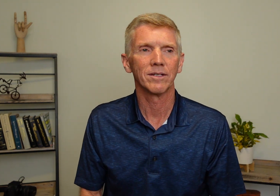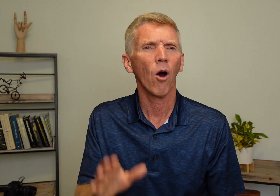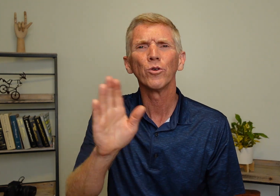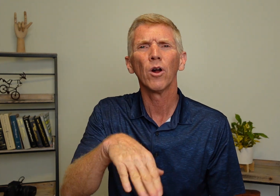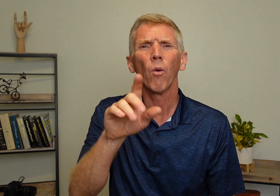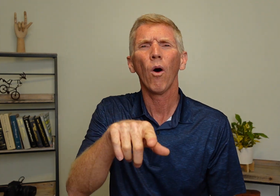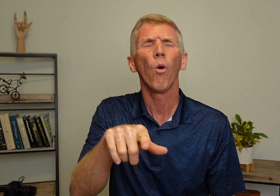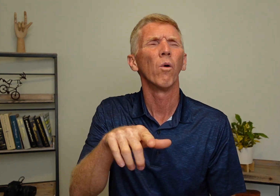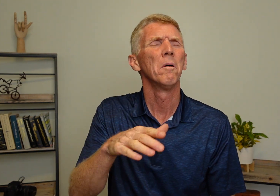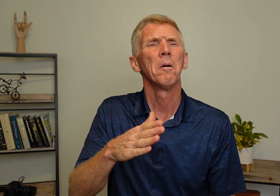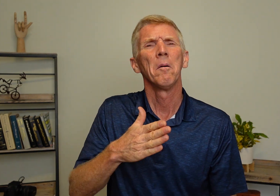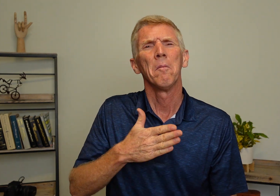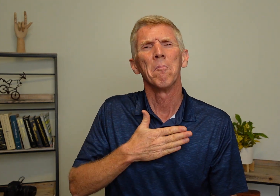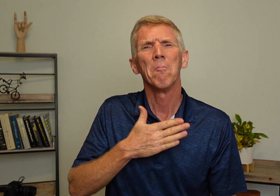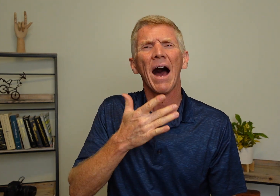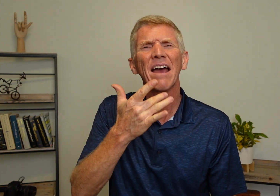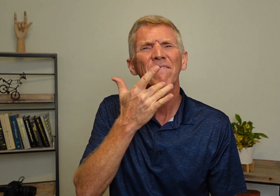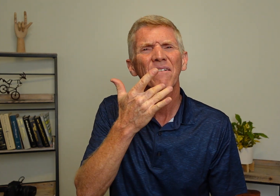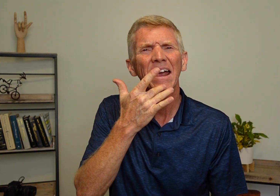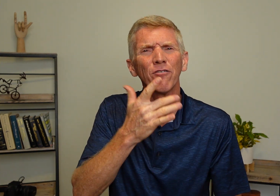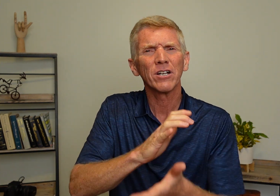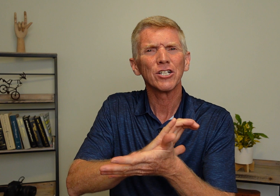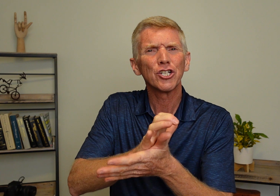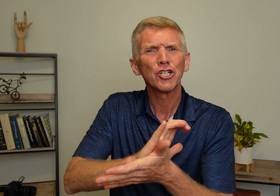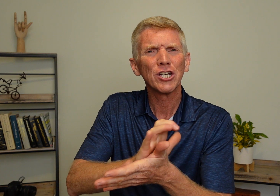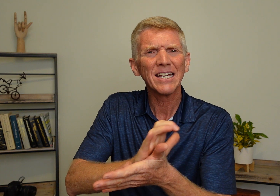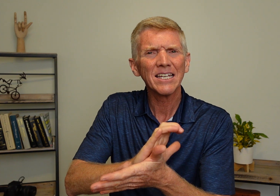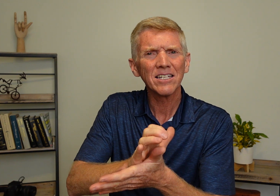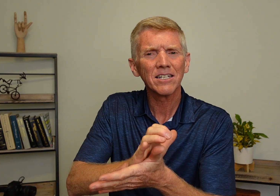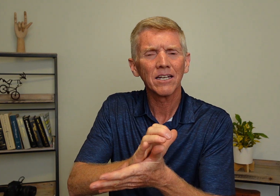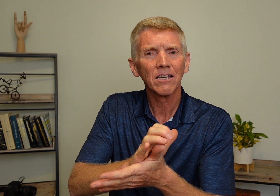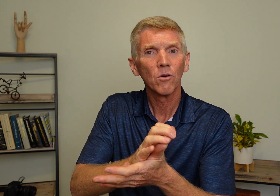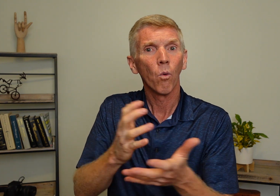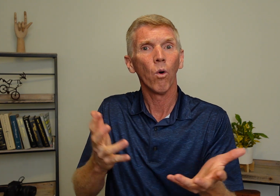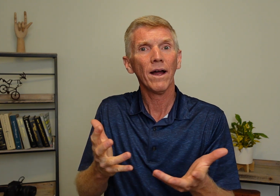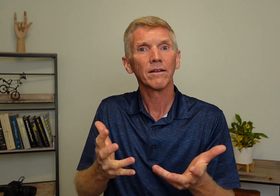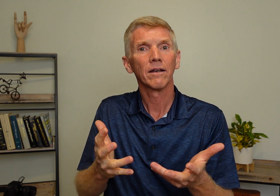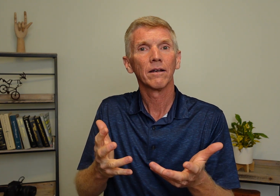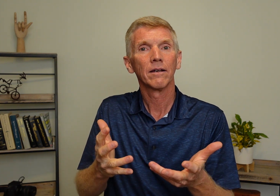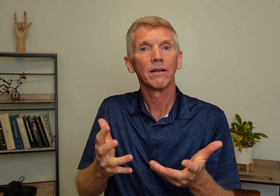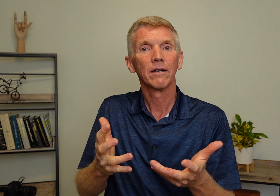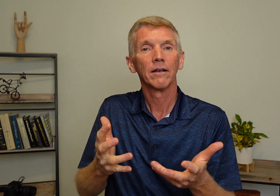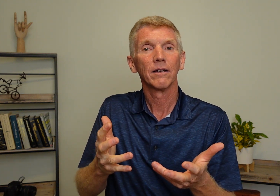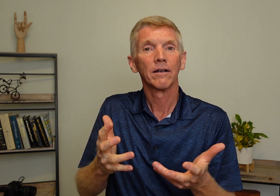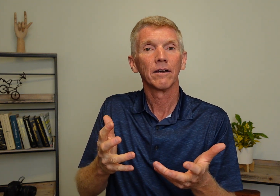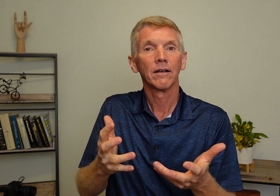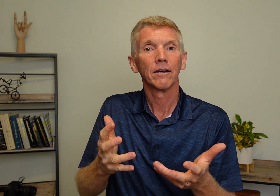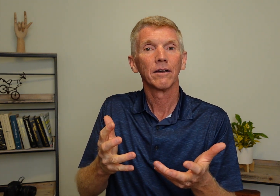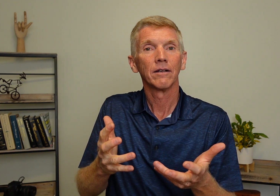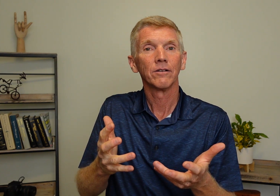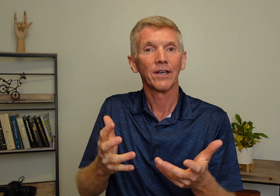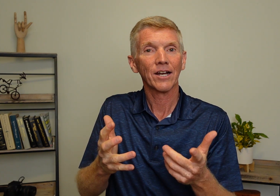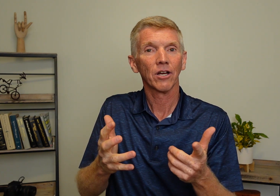oh, you know what? Oh, my favorite cheese? What? Did you catch all